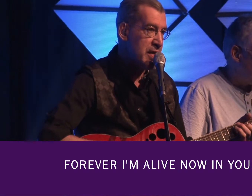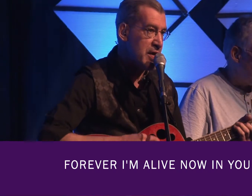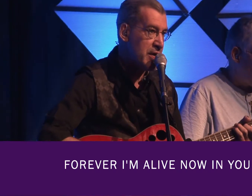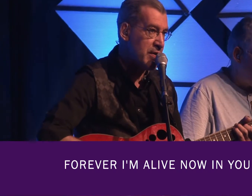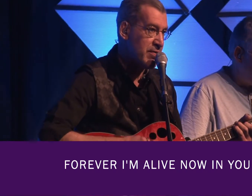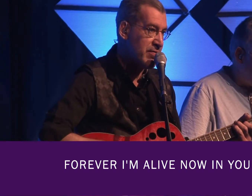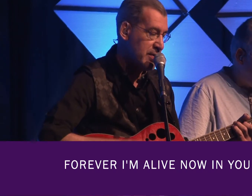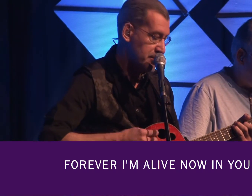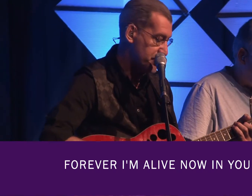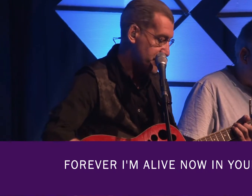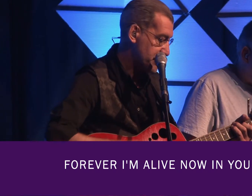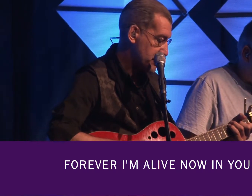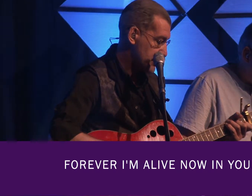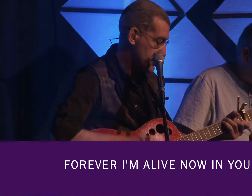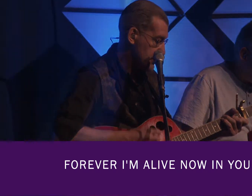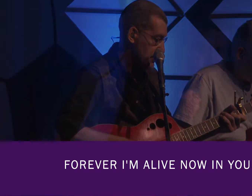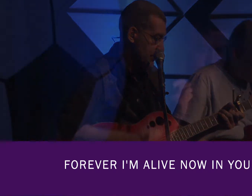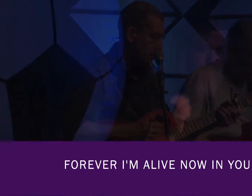your love.